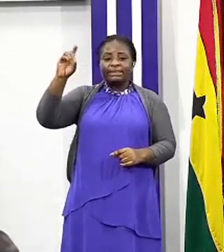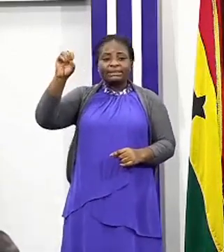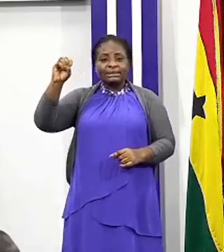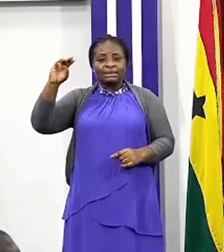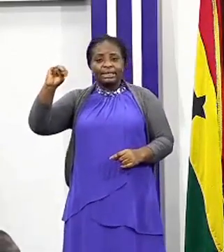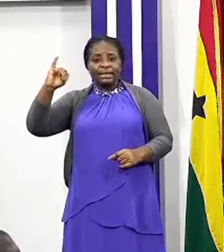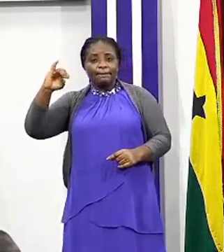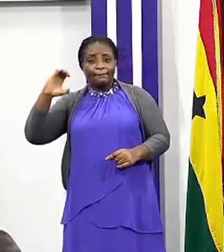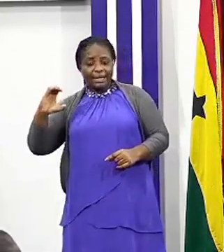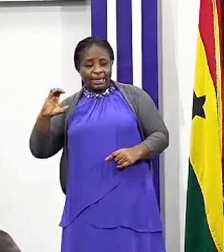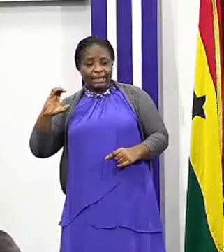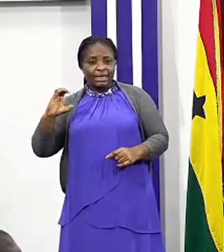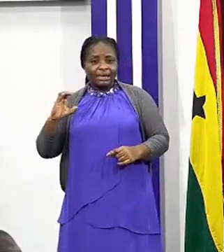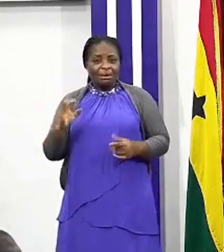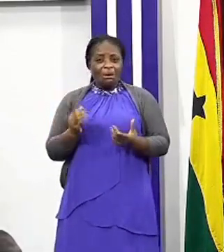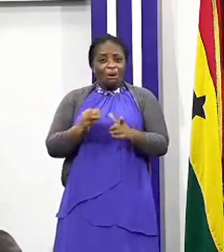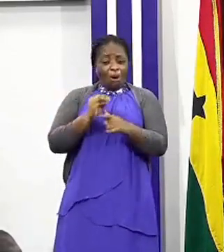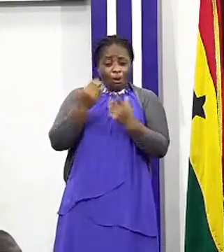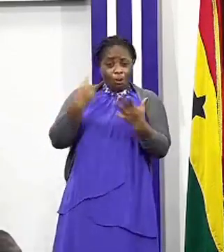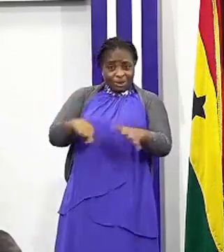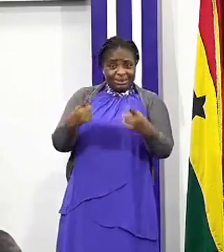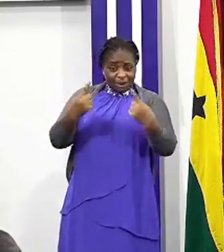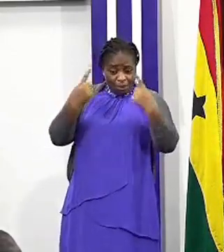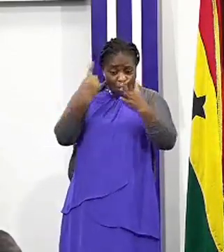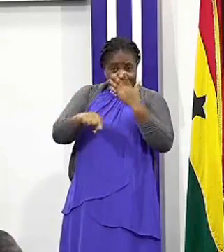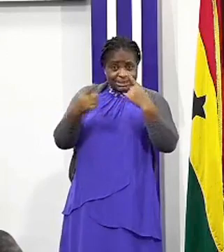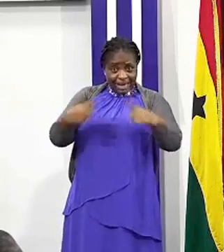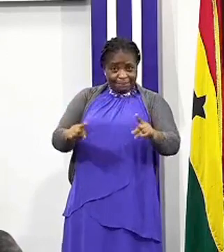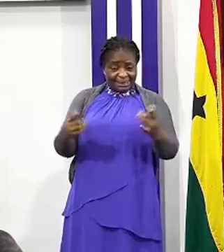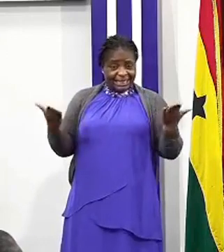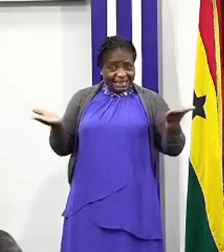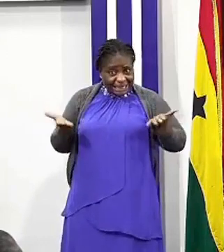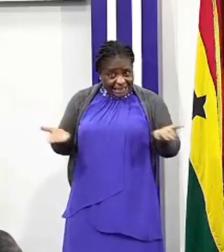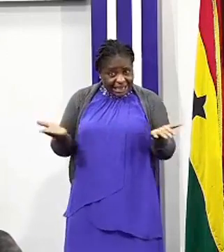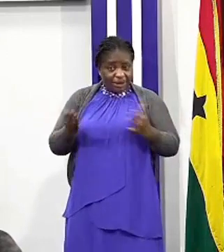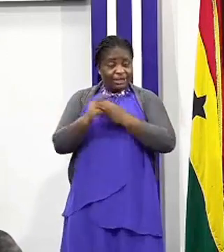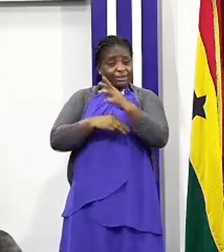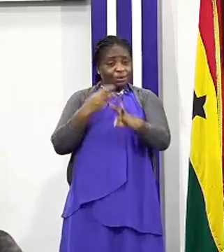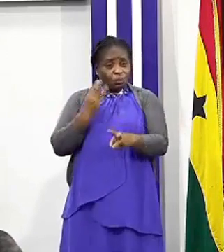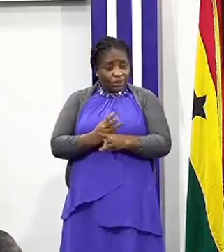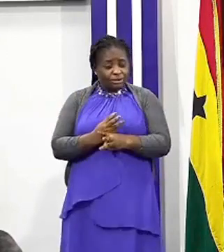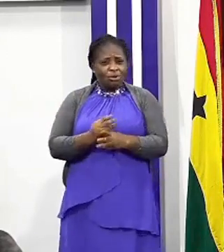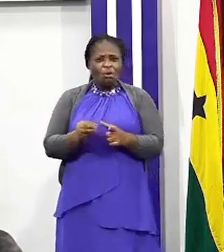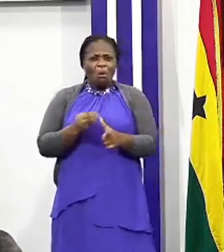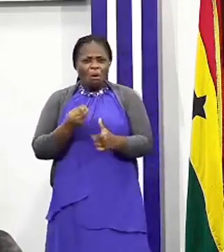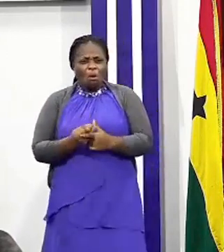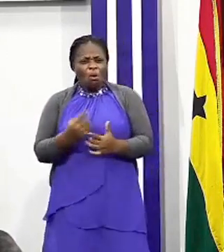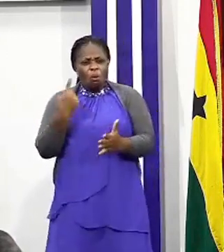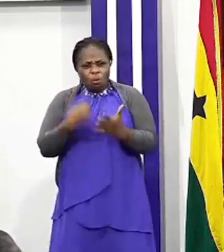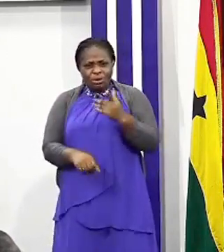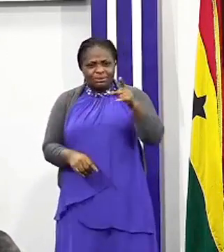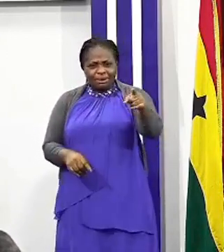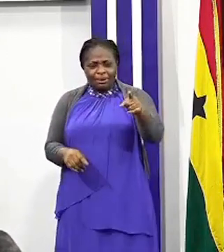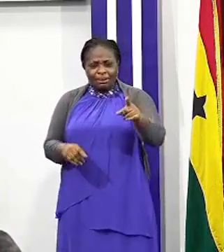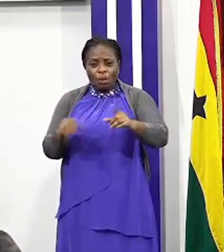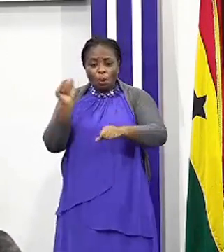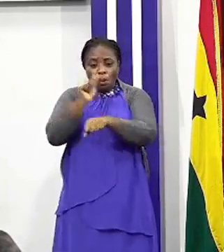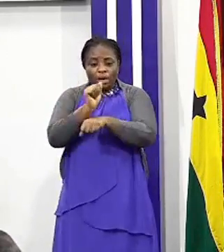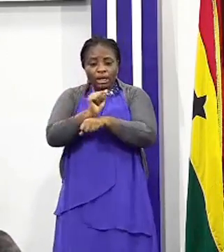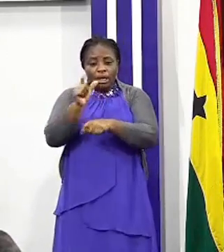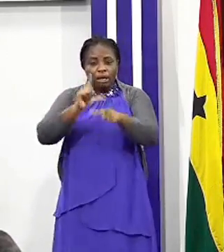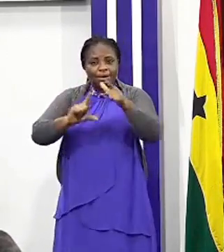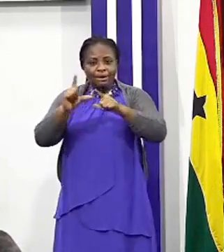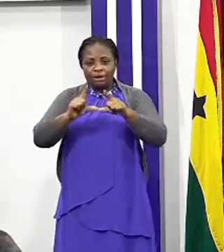afa na nyina ana yare ate ya te se wo Ghana epidemic hu asema na ye kasenia omo ye adwuma wo laba ye seremonya